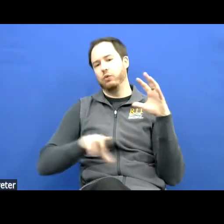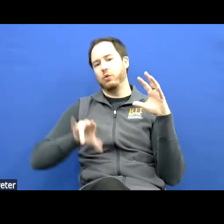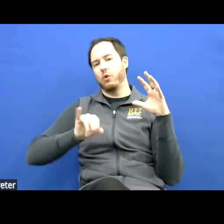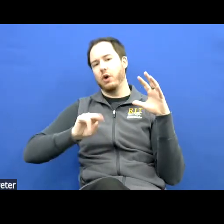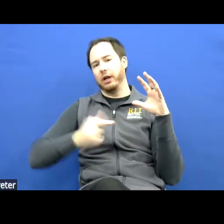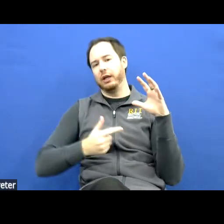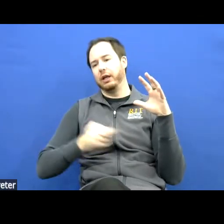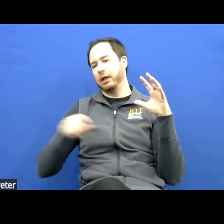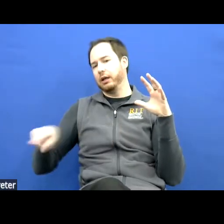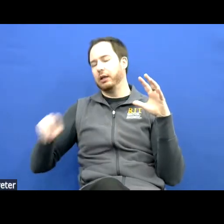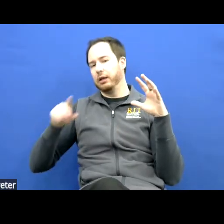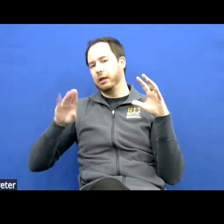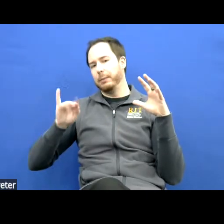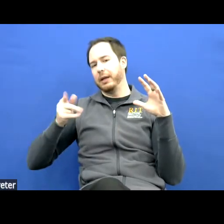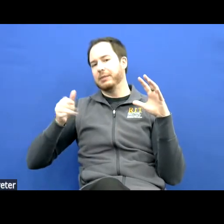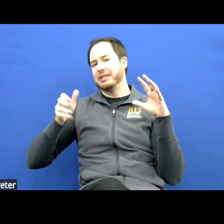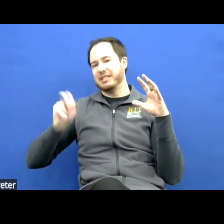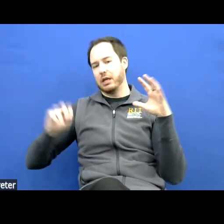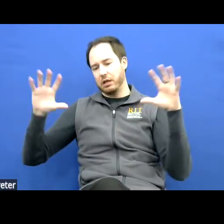and Binghamton.